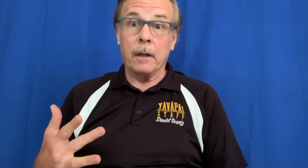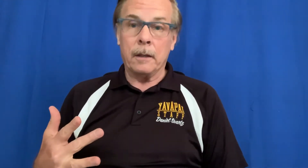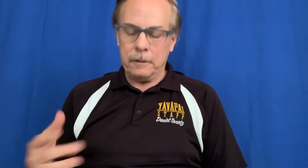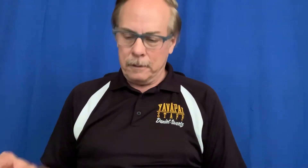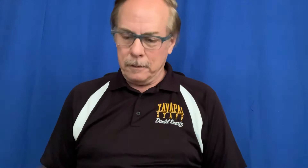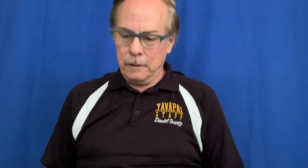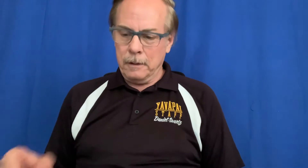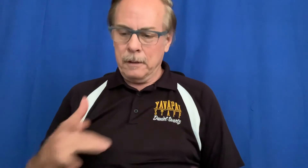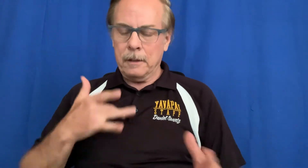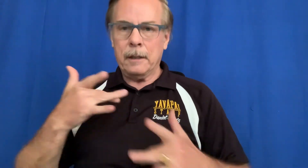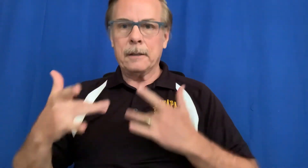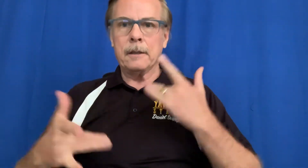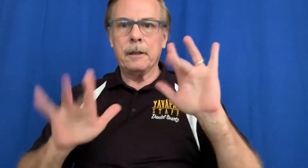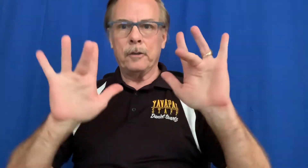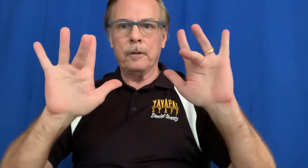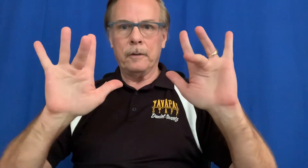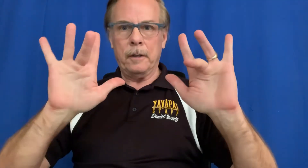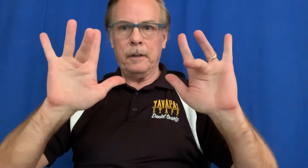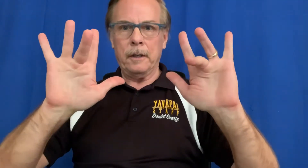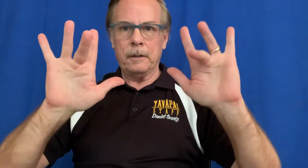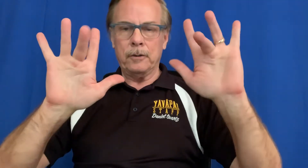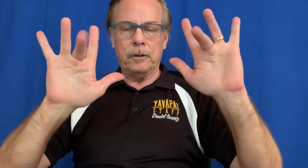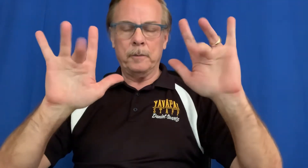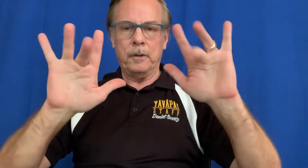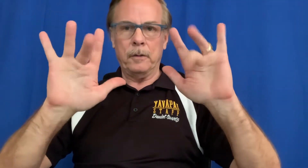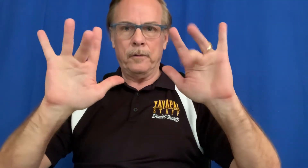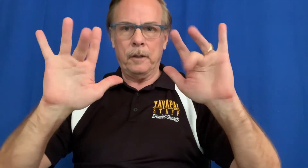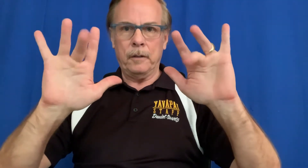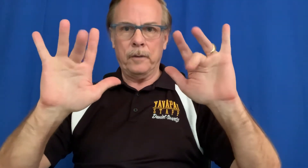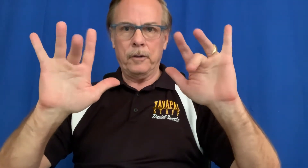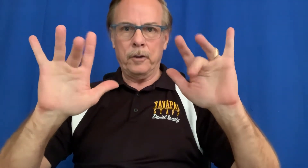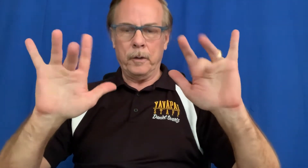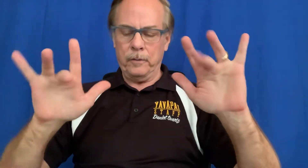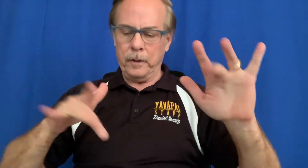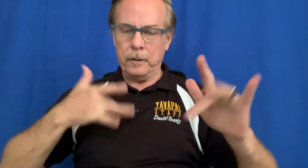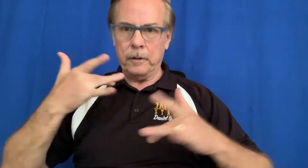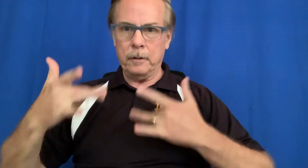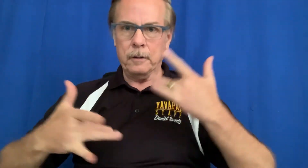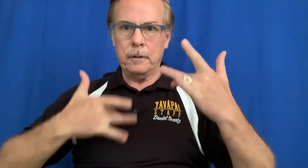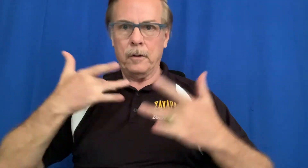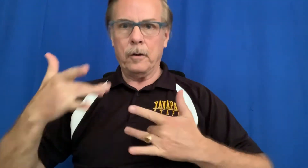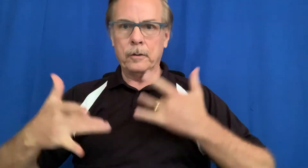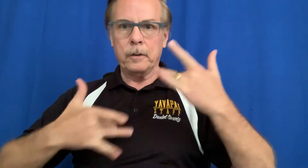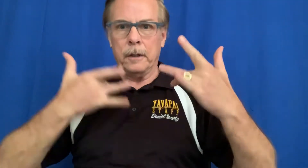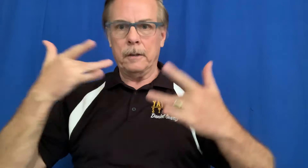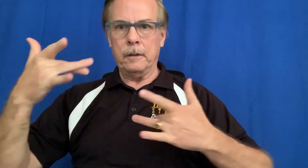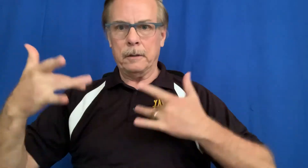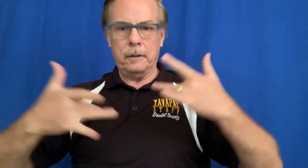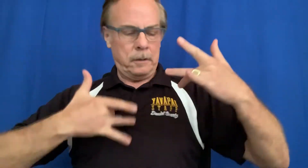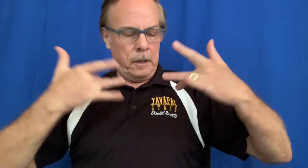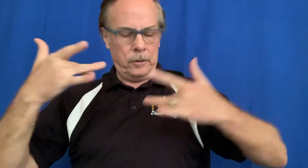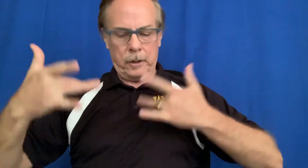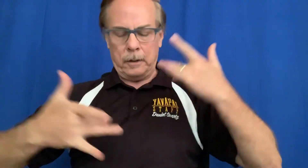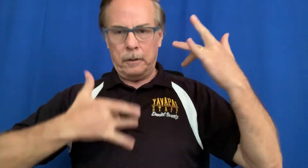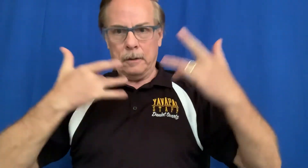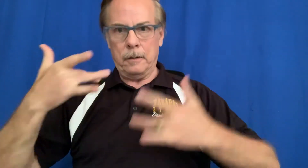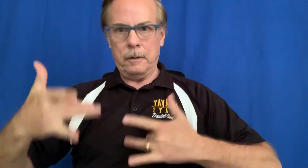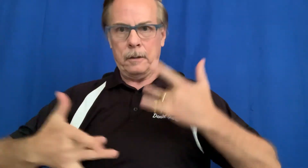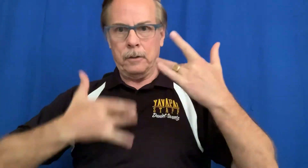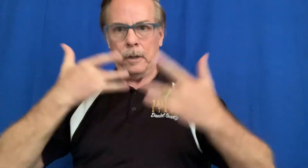Nevertheless, excited, your feeling finger, your middle finger, alternated, touching the chest